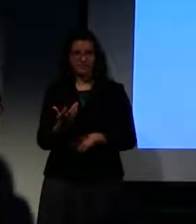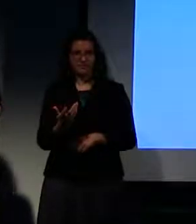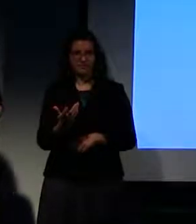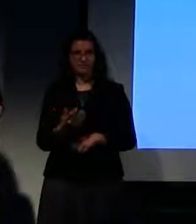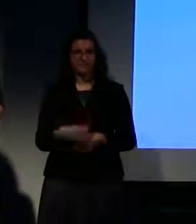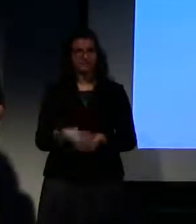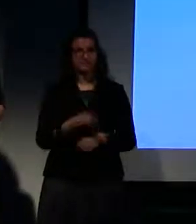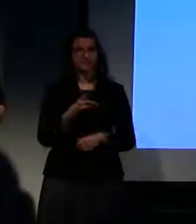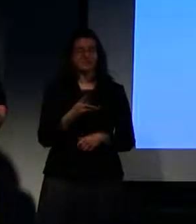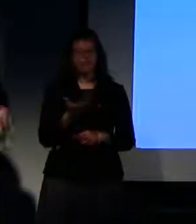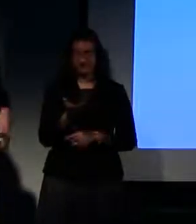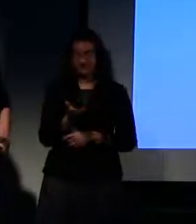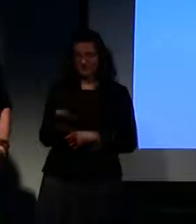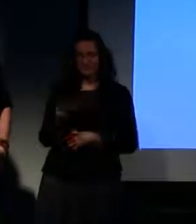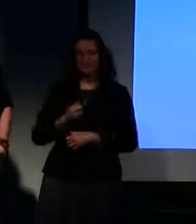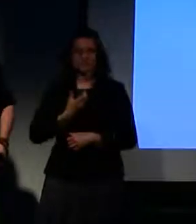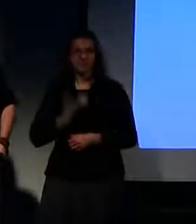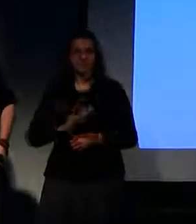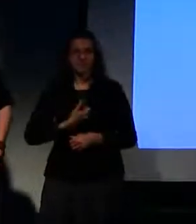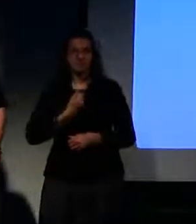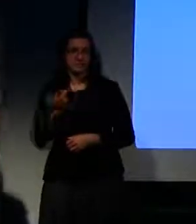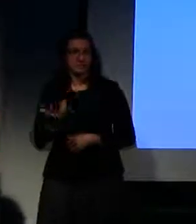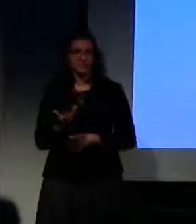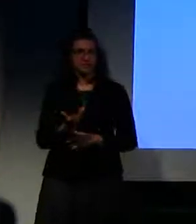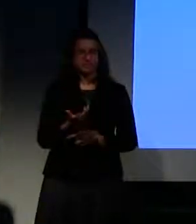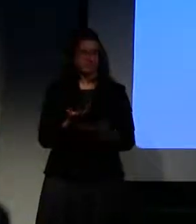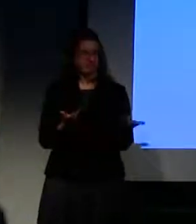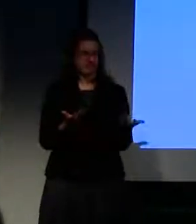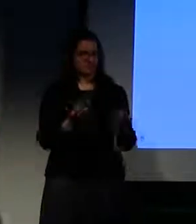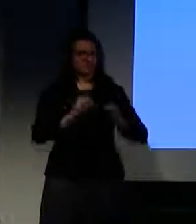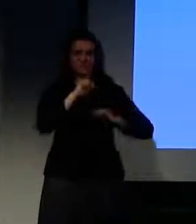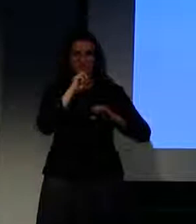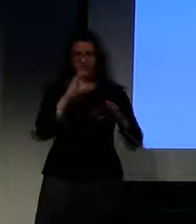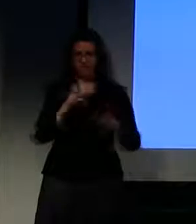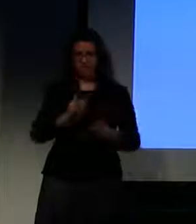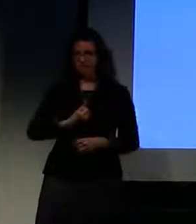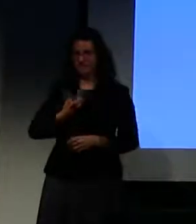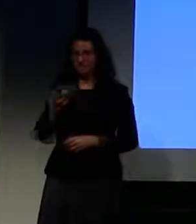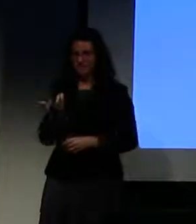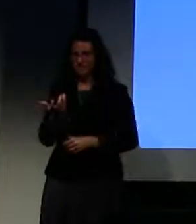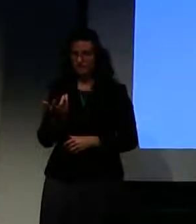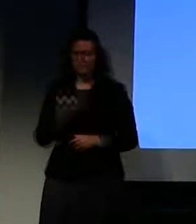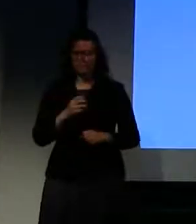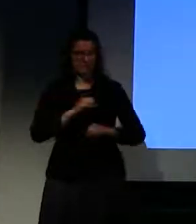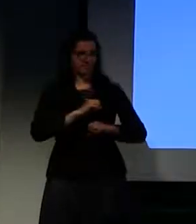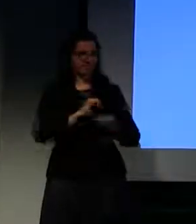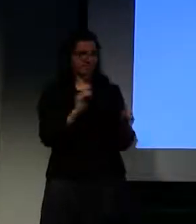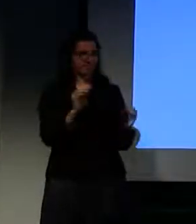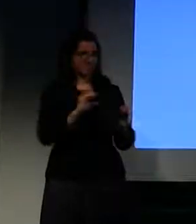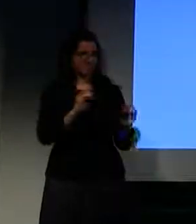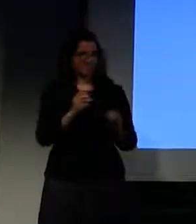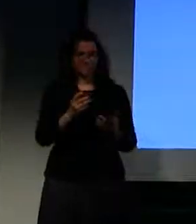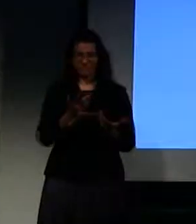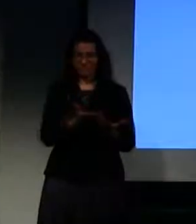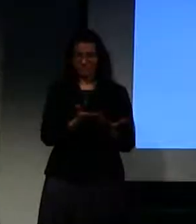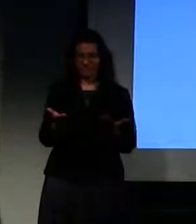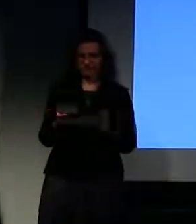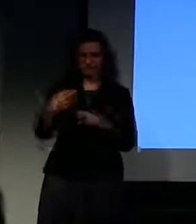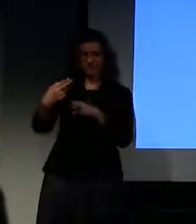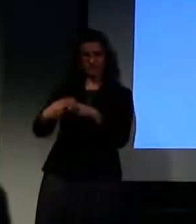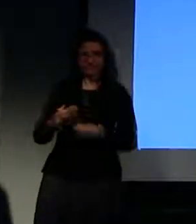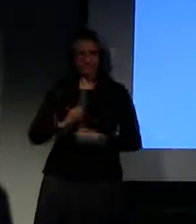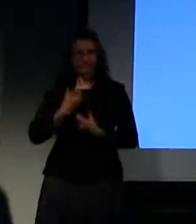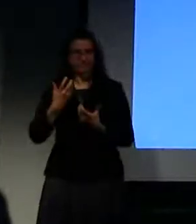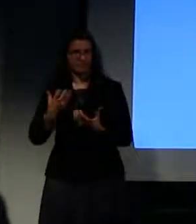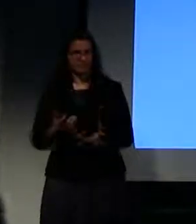such, there, thing, poetry, such, no, poetry, there, no, such, there, thing, no, as,